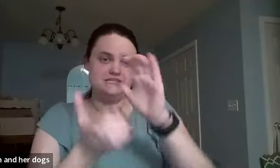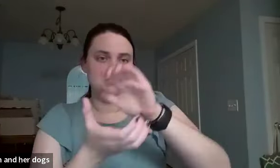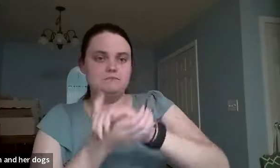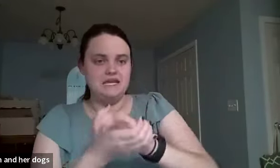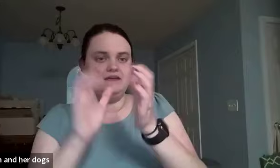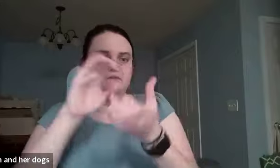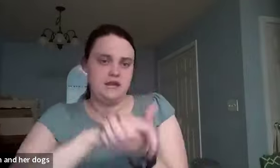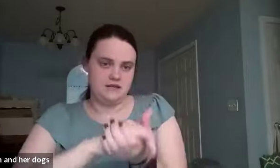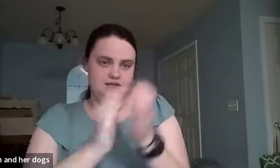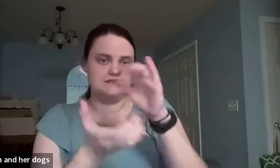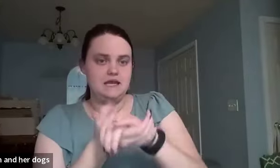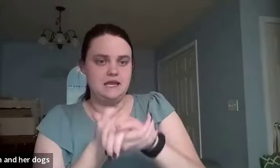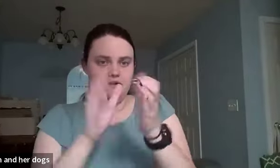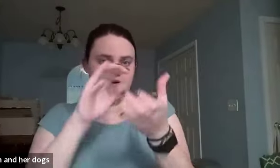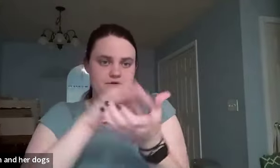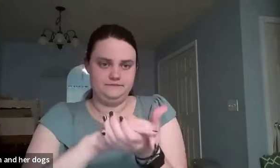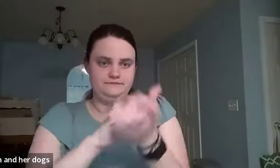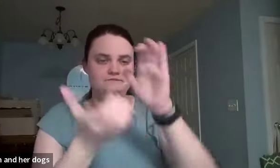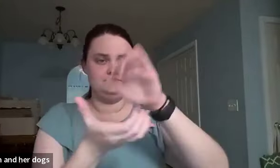It's like you're making the patties. Hamburger.